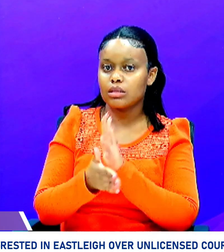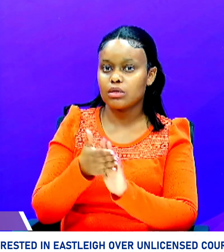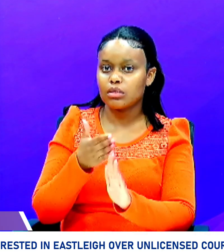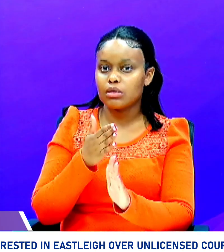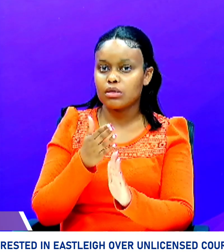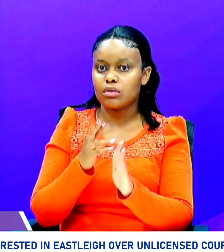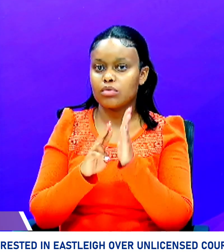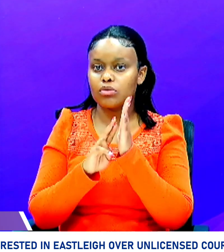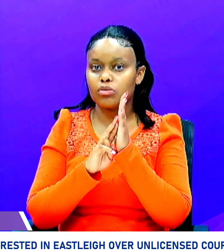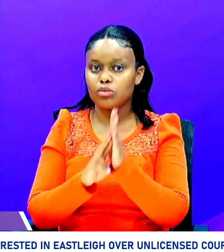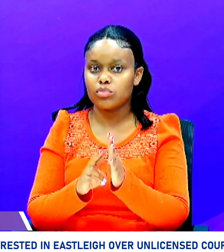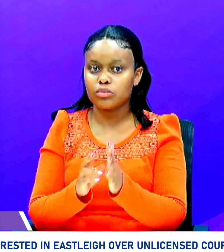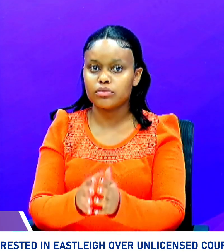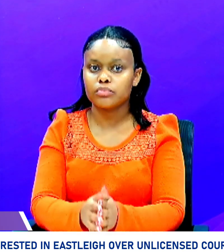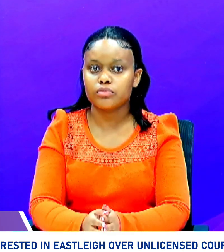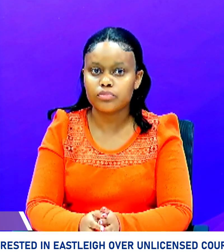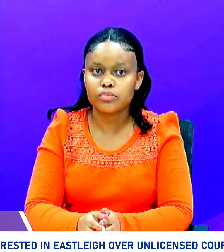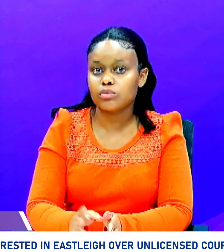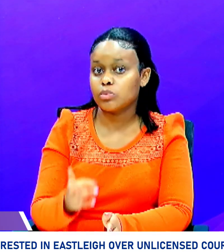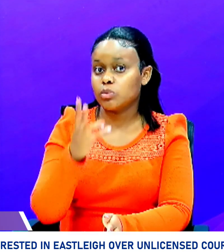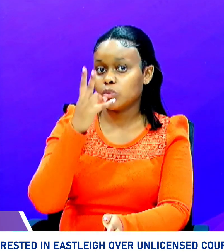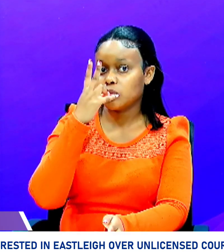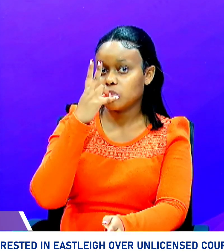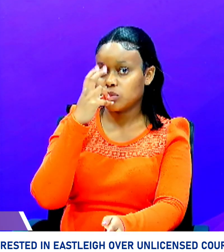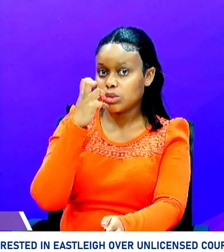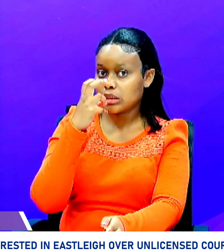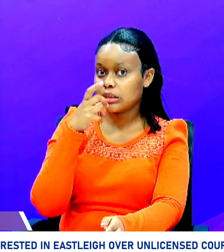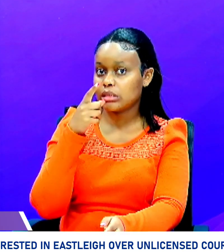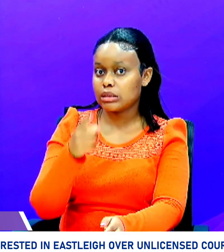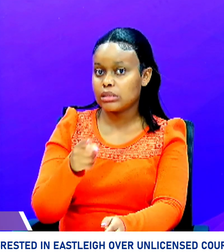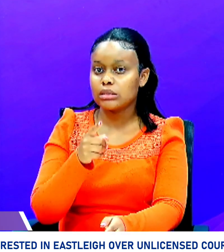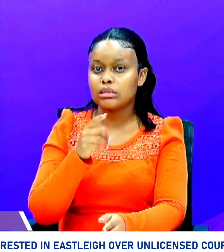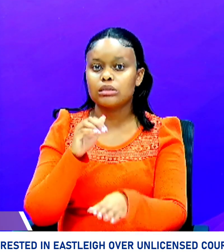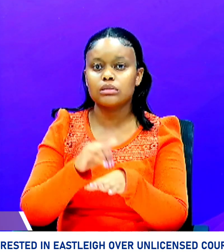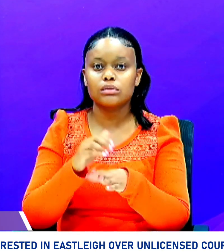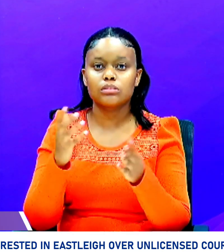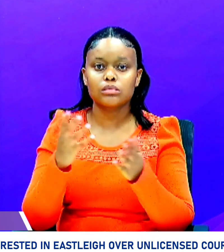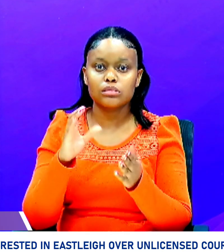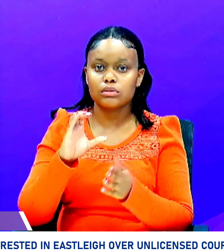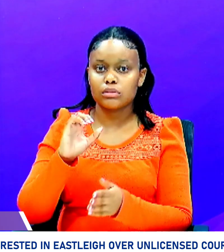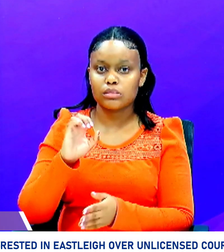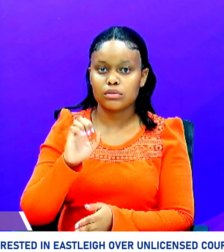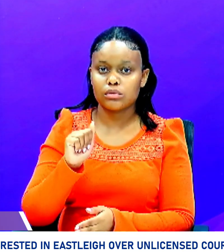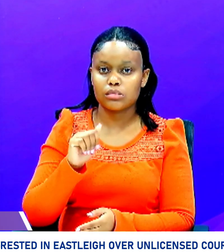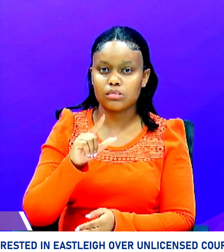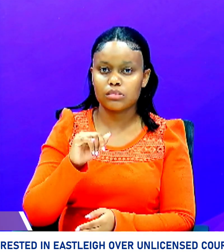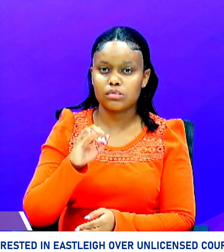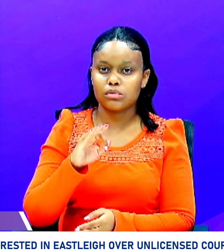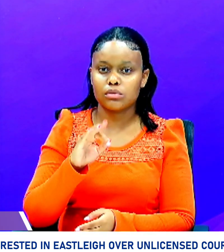which were reportedly handling parcels without the necessary regulatory approvals.